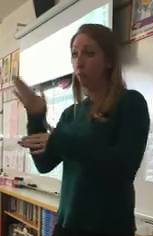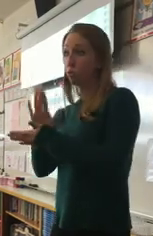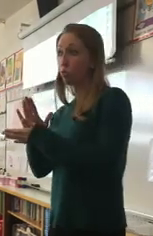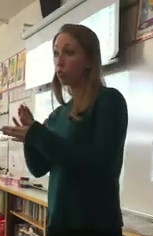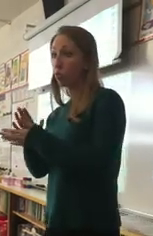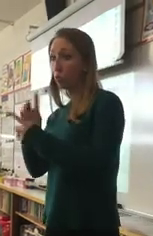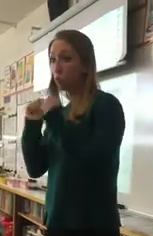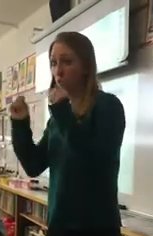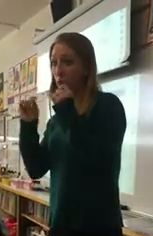because